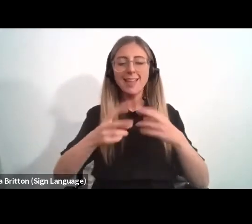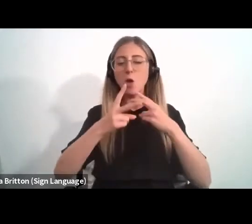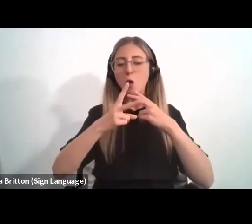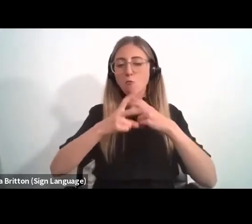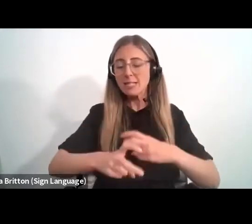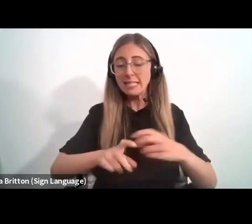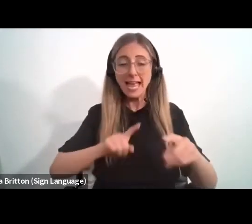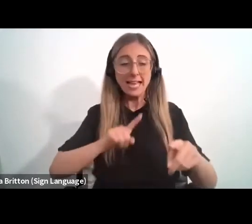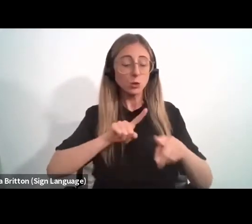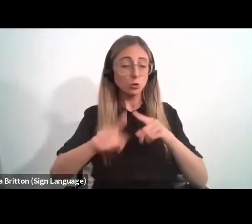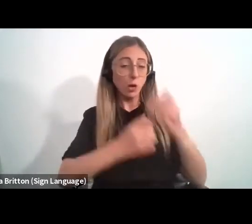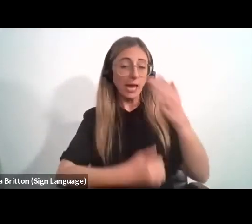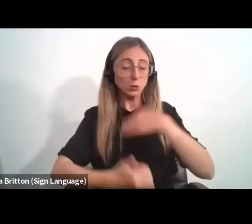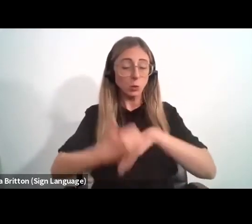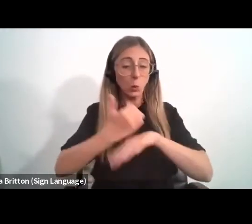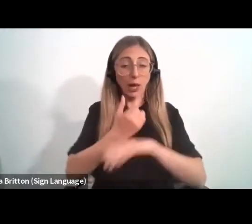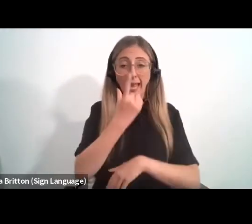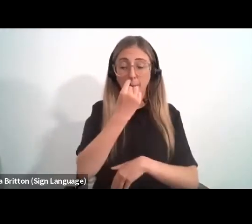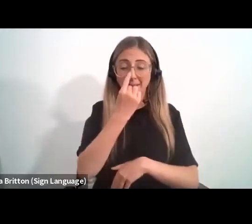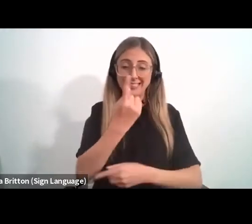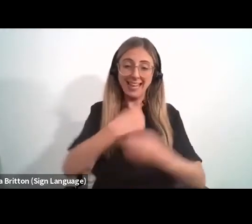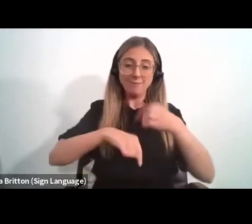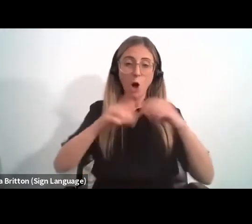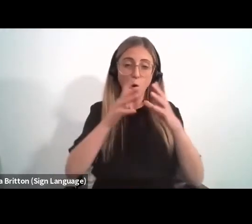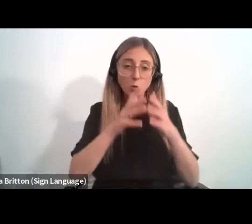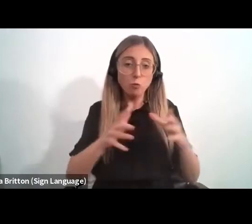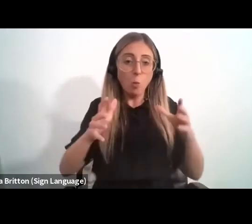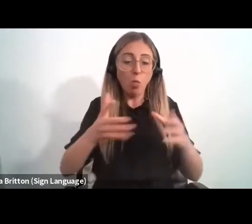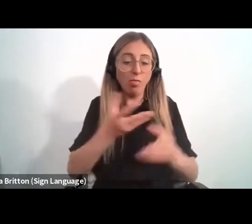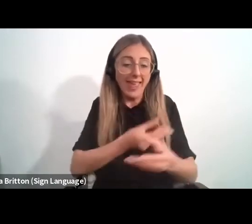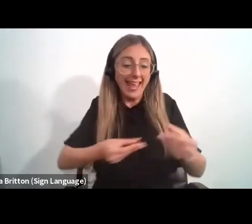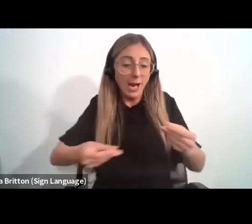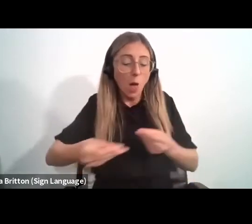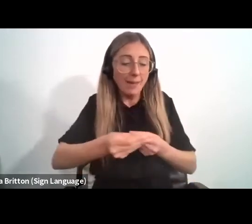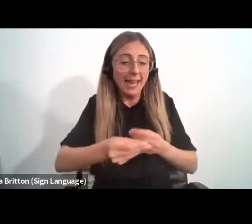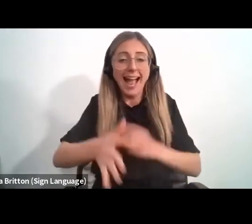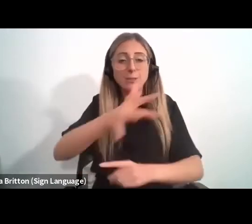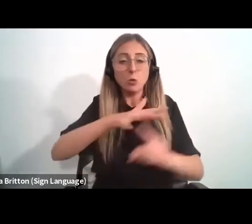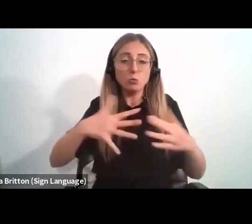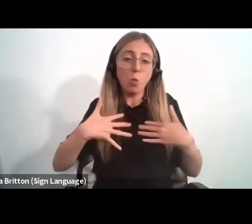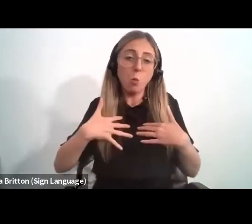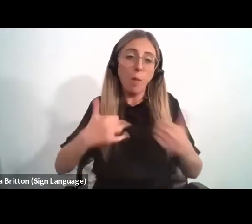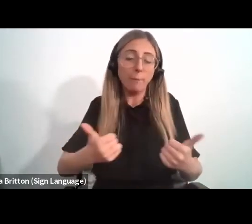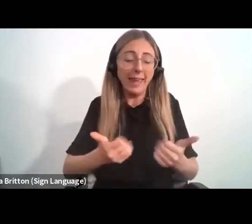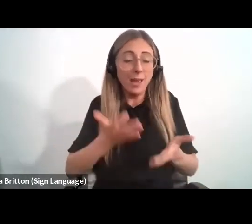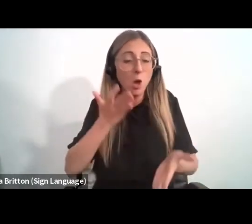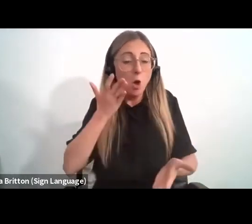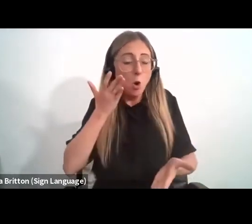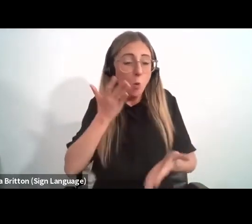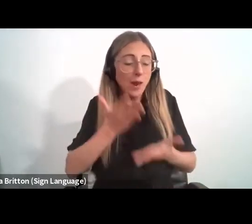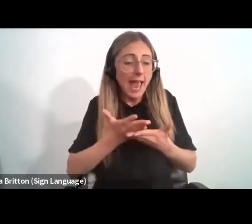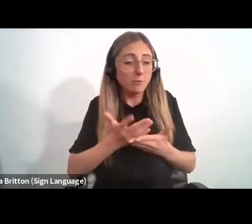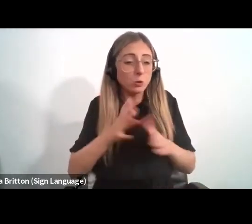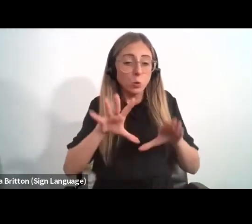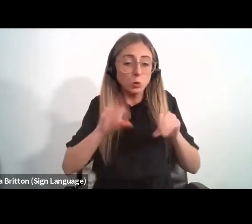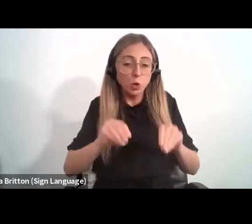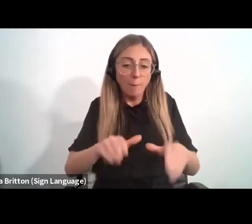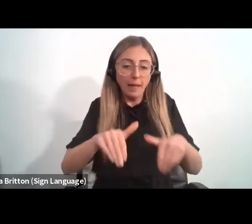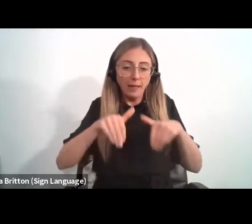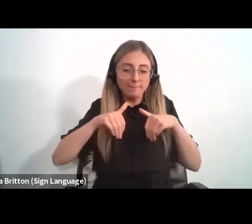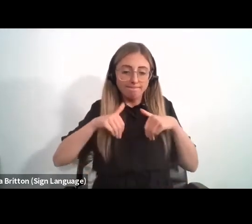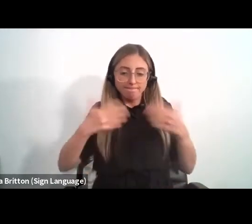capacity for Africa's economic growth and economic and social well-being, we need to look anew at how science,